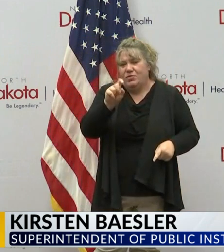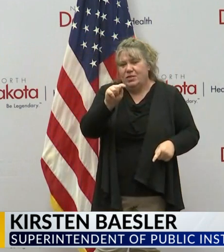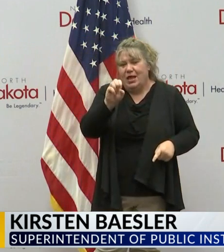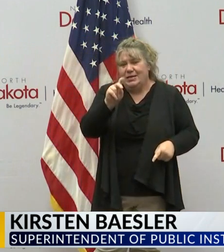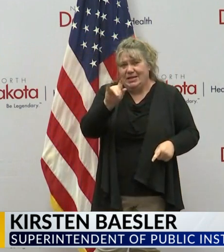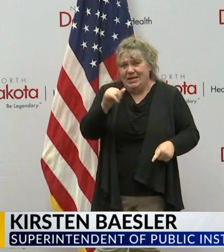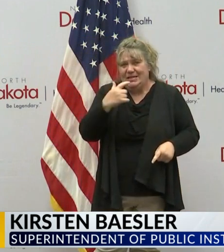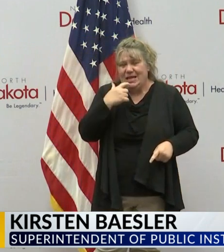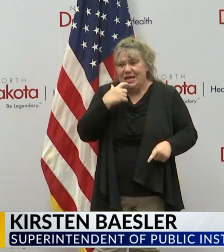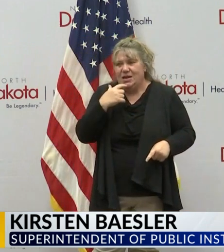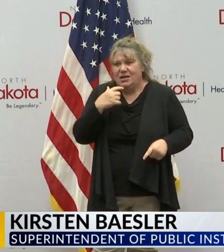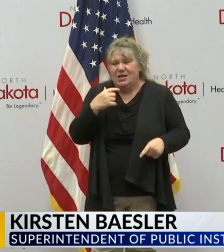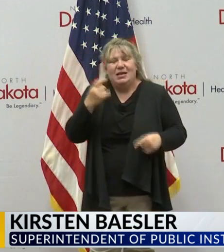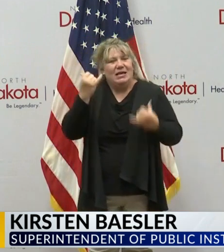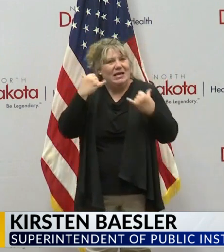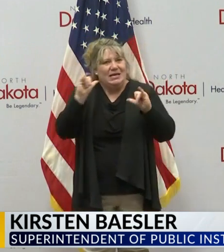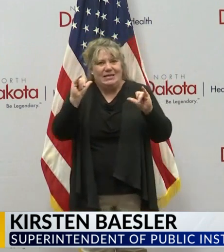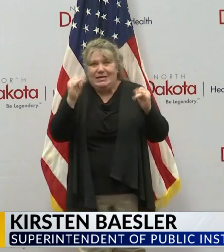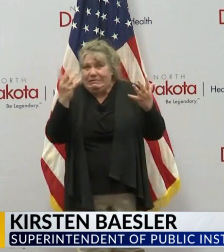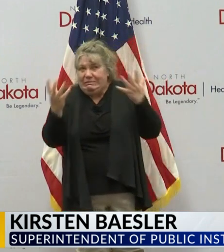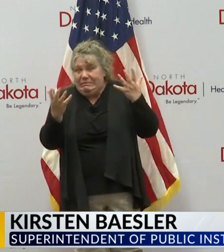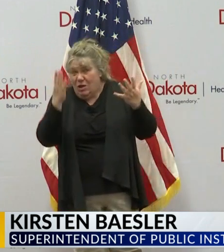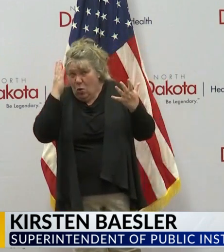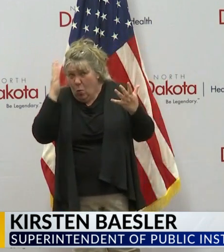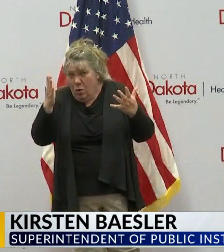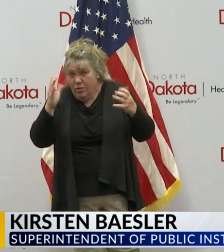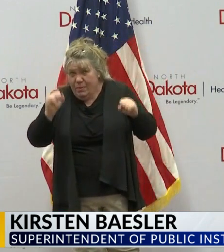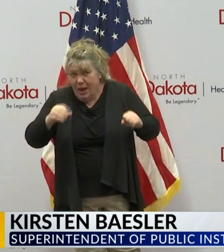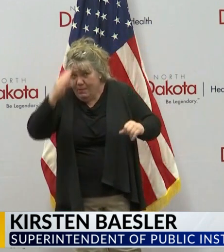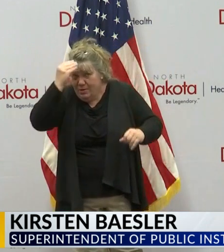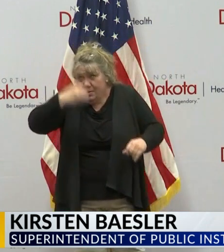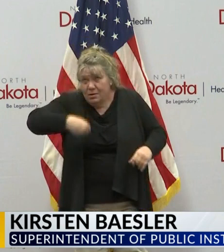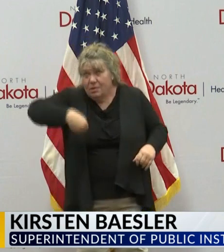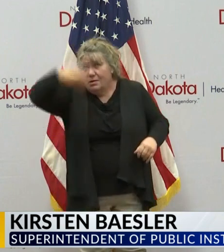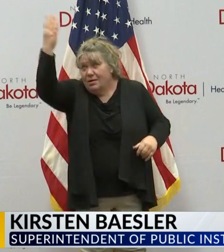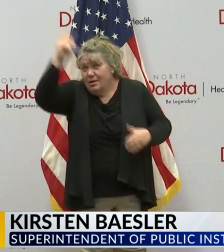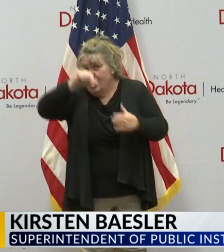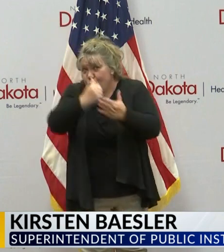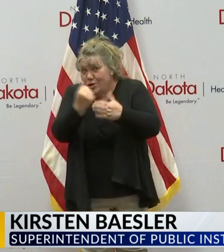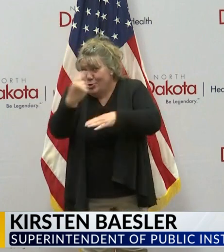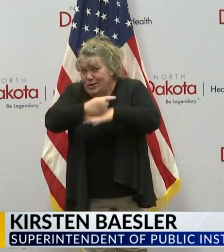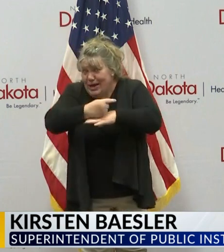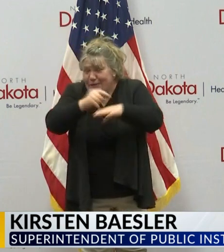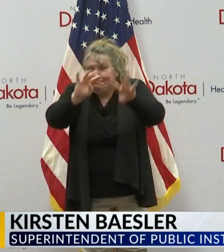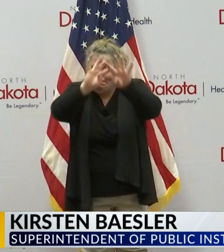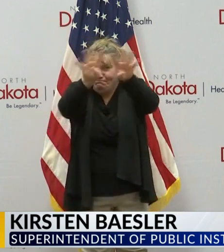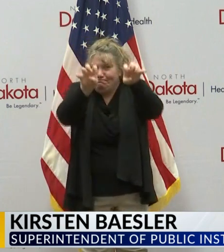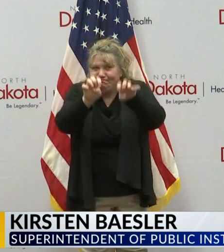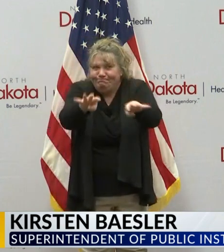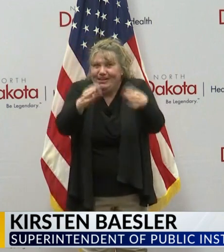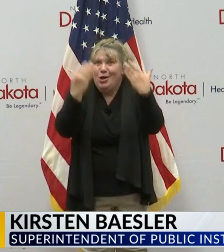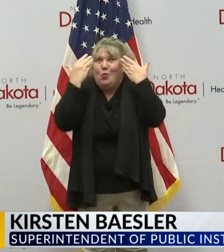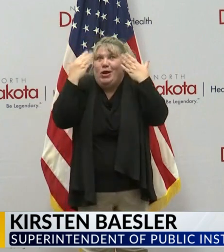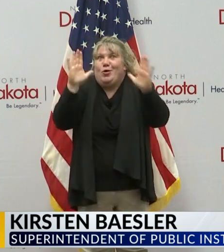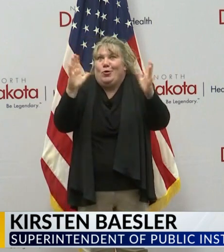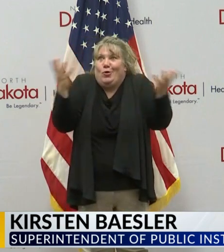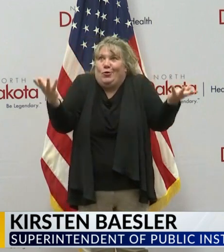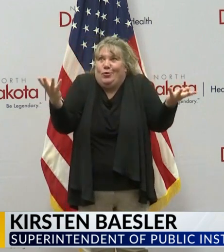saying that it's still up in the air on whether they'll be able to toss their hats on graduation day. So we